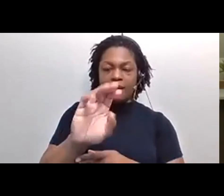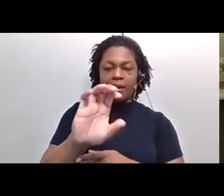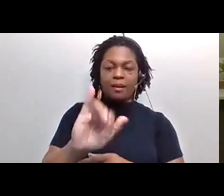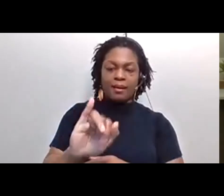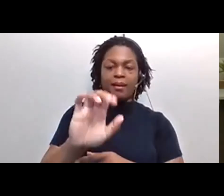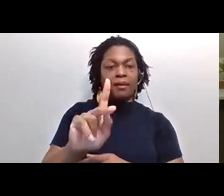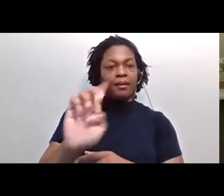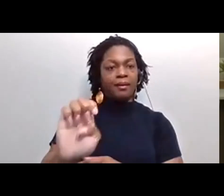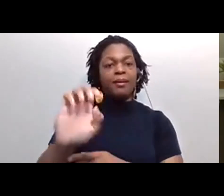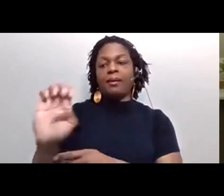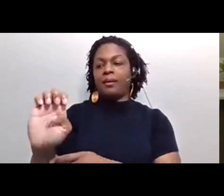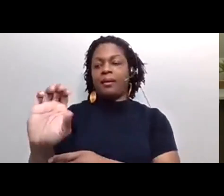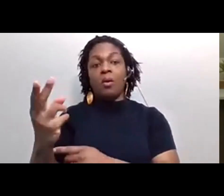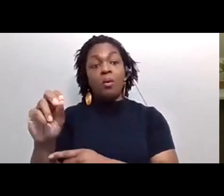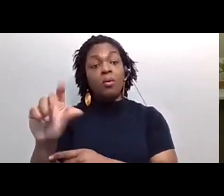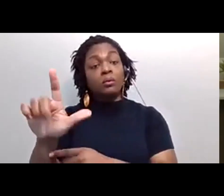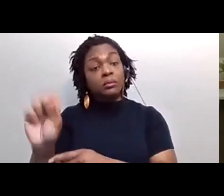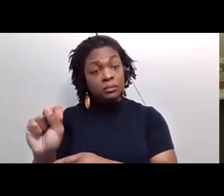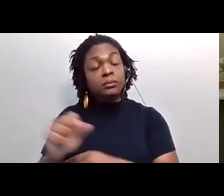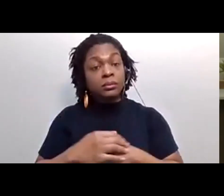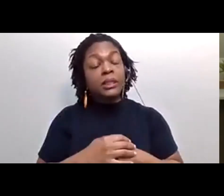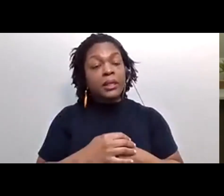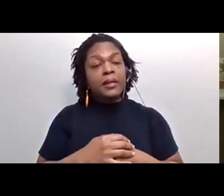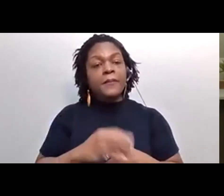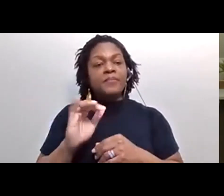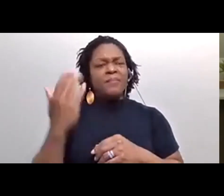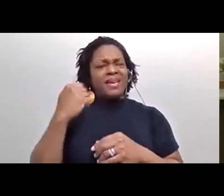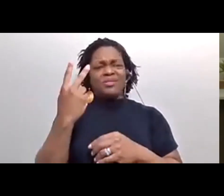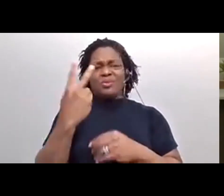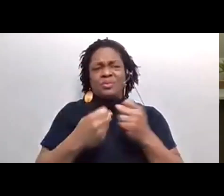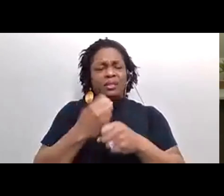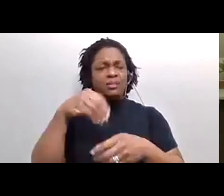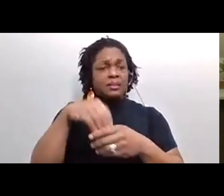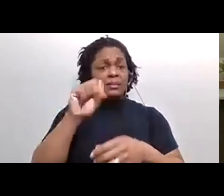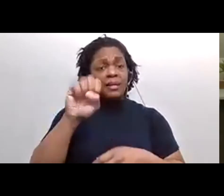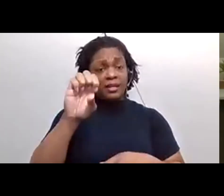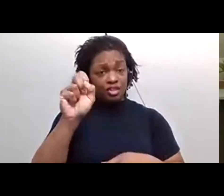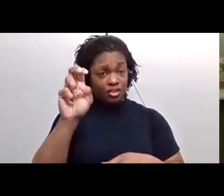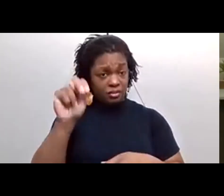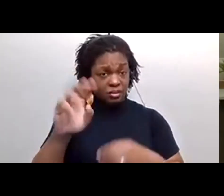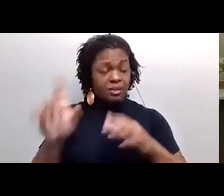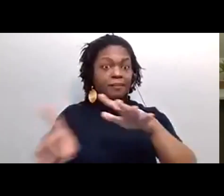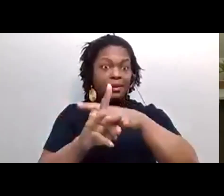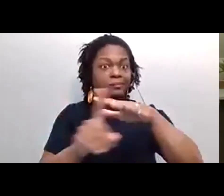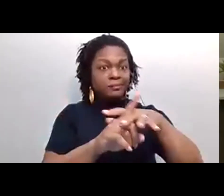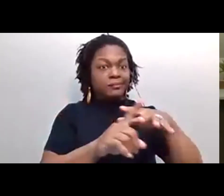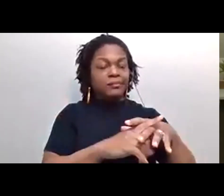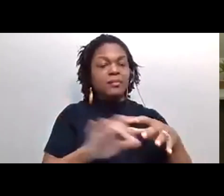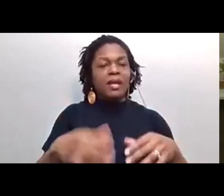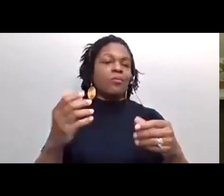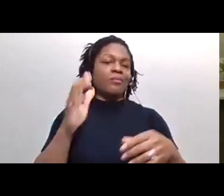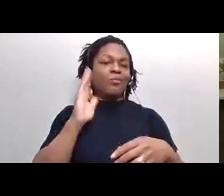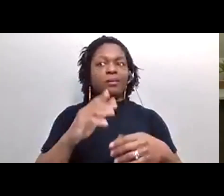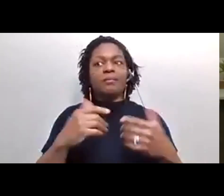allowed, this bill has come up a couple of times in the past few years in session. It would allow companies like Uber and Lyft to